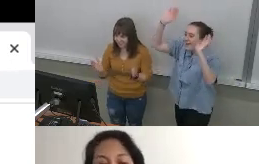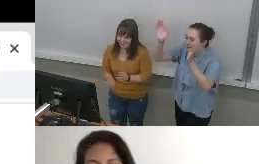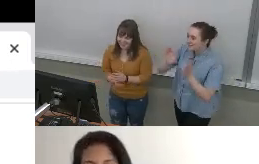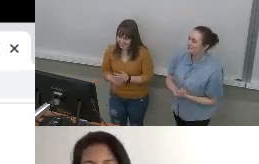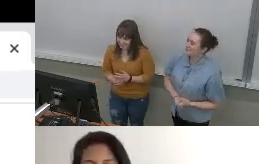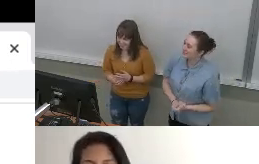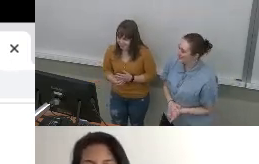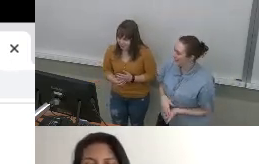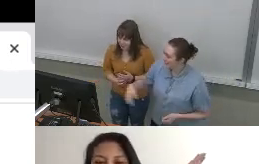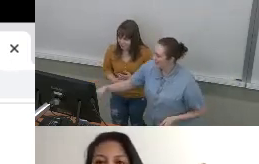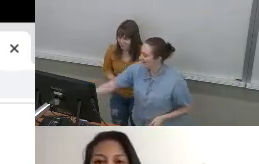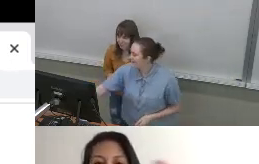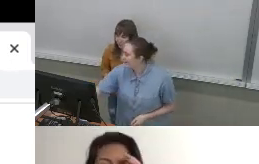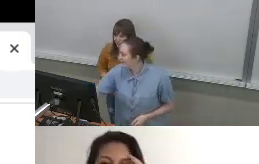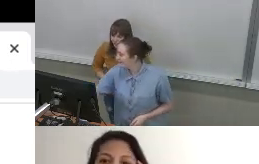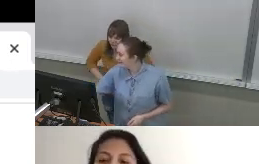Yes!